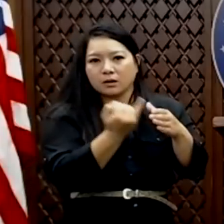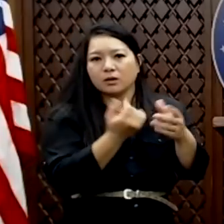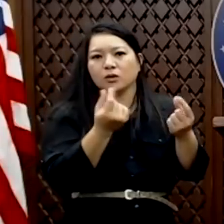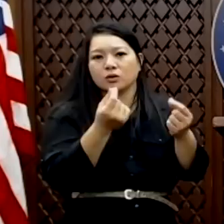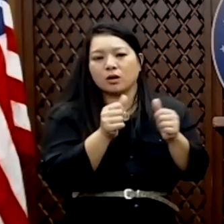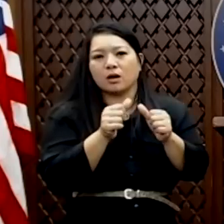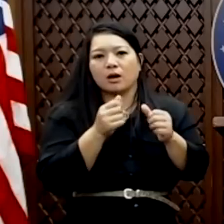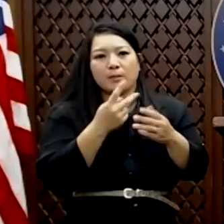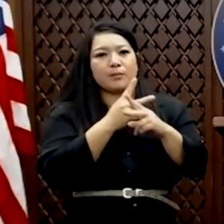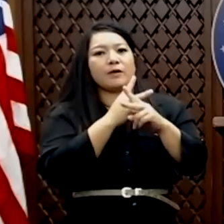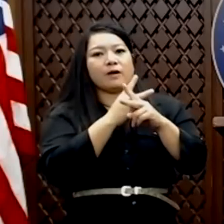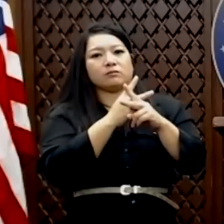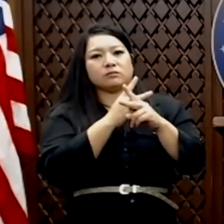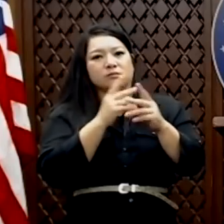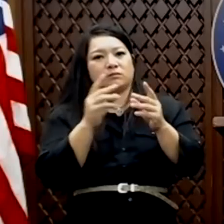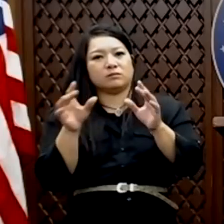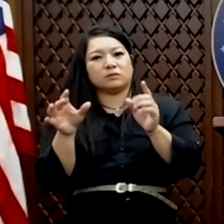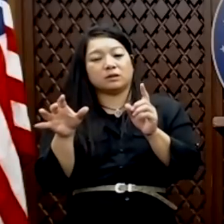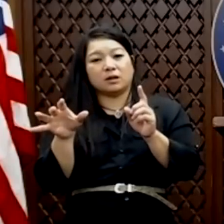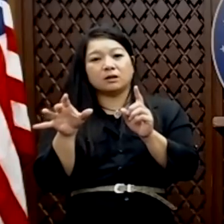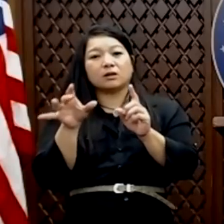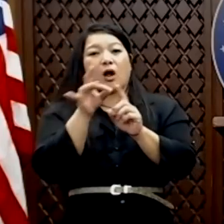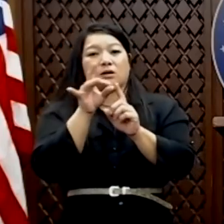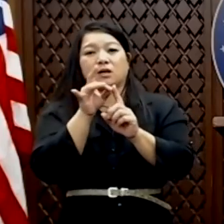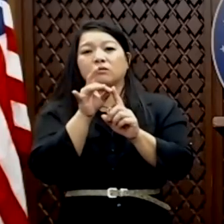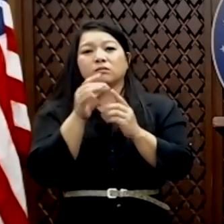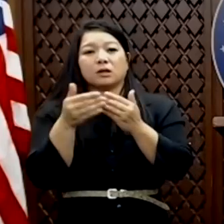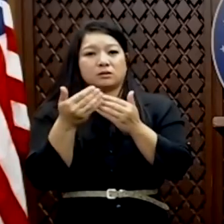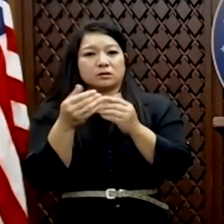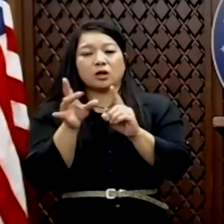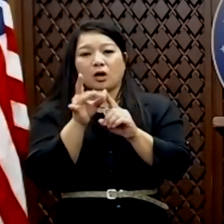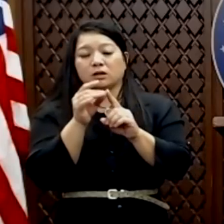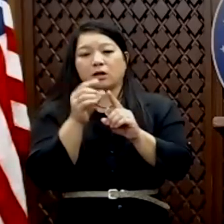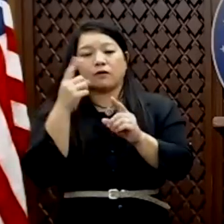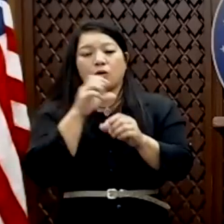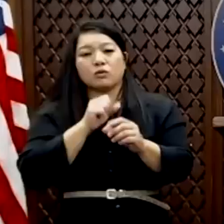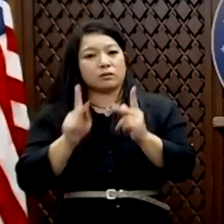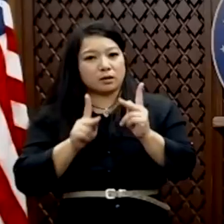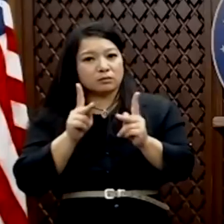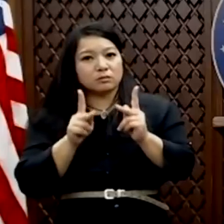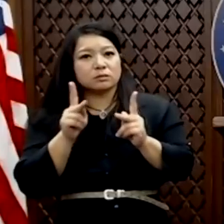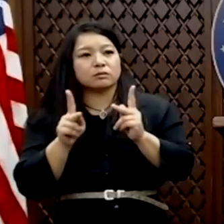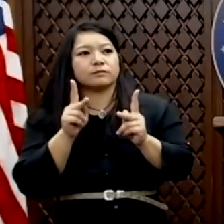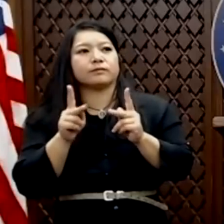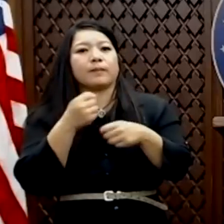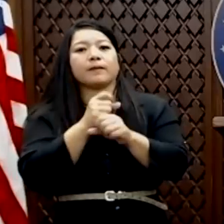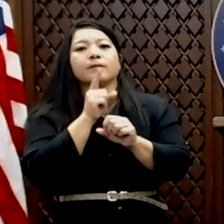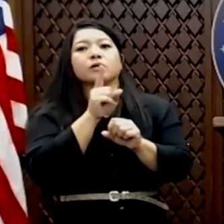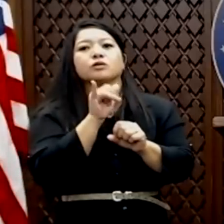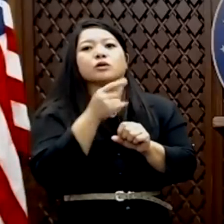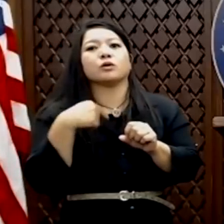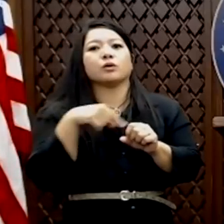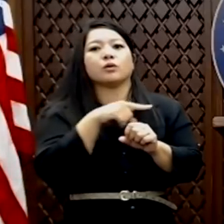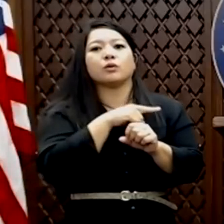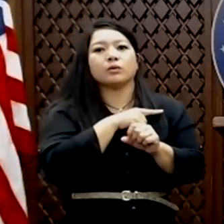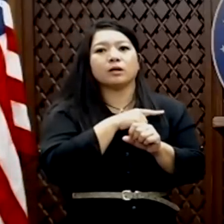to prevent transmission, the more that we protect Arm and Umku, the more that we make sure that we're